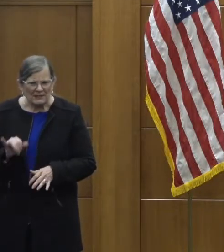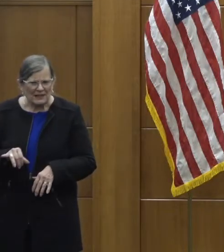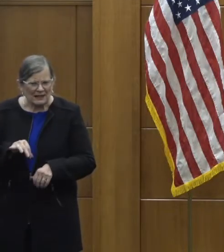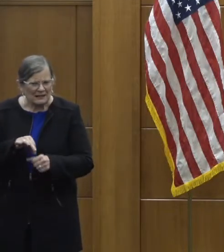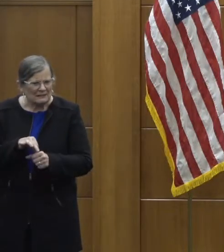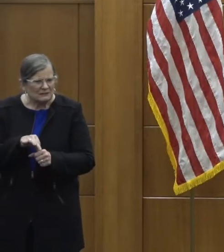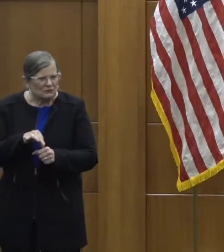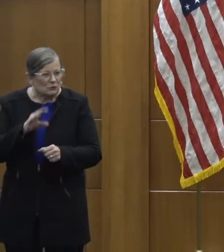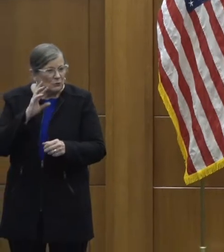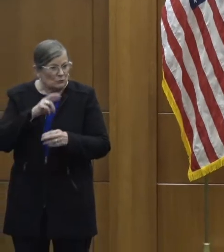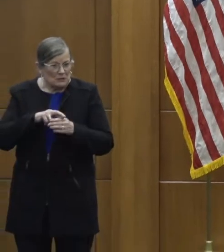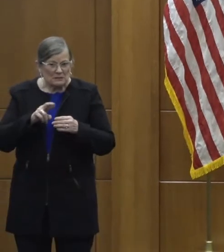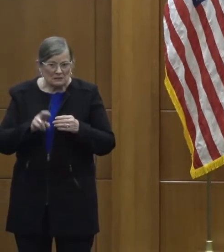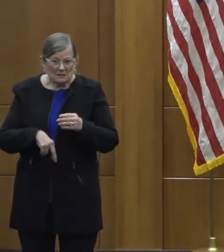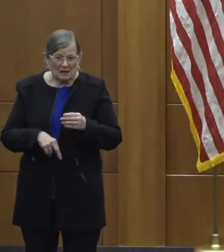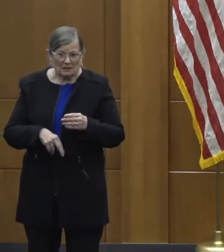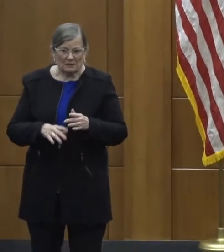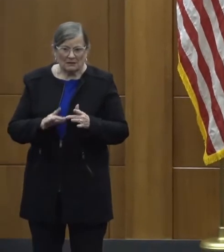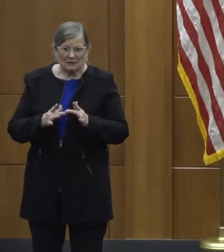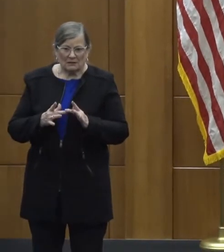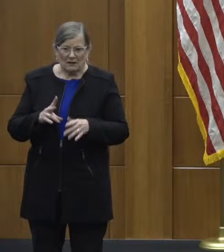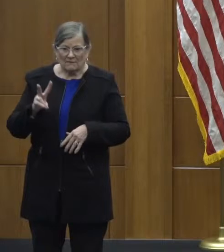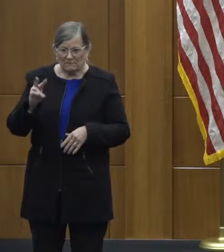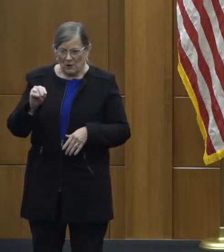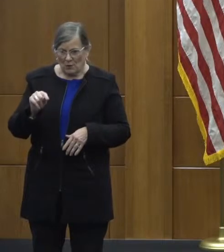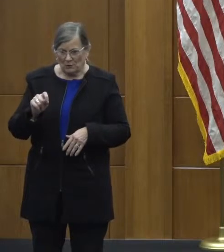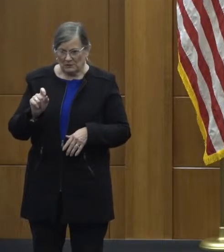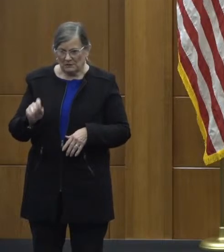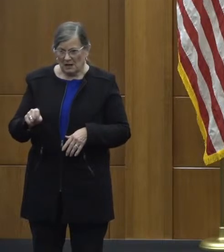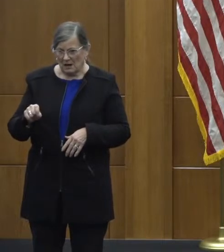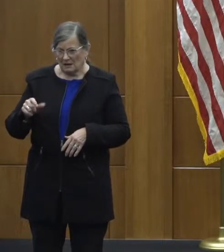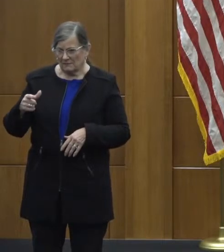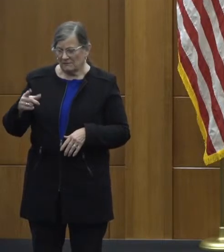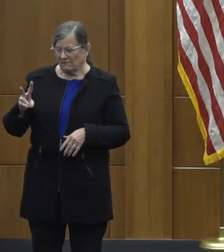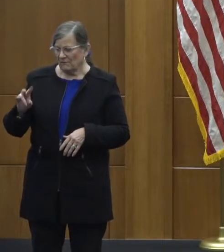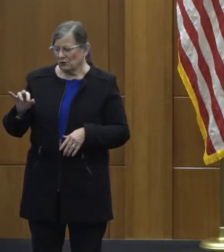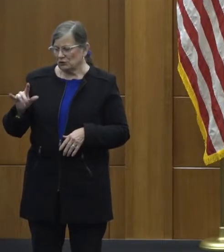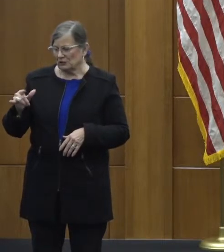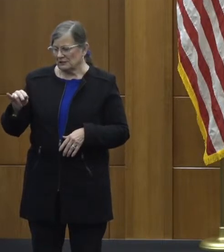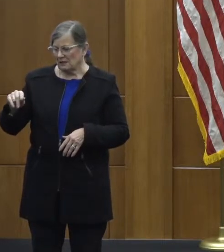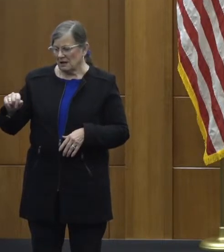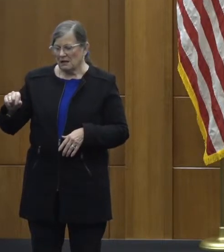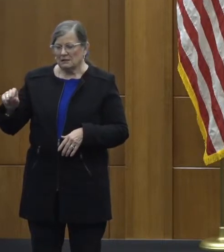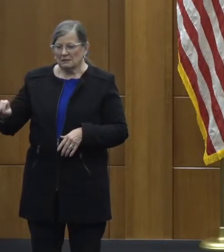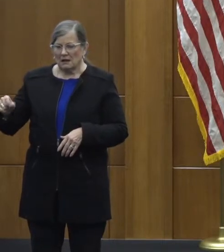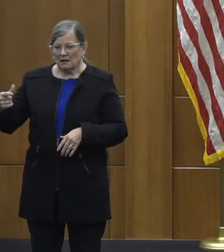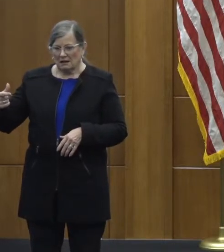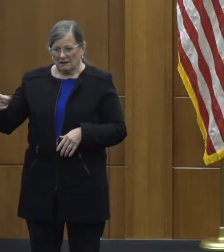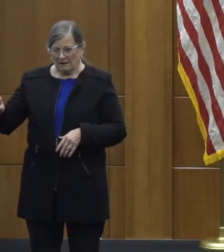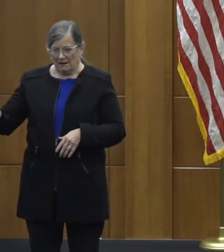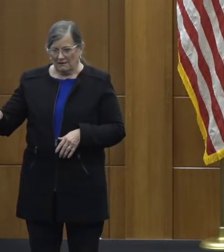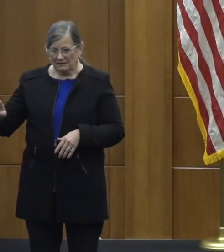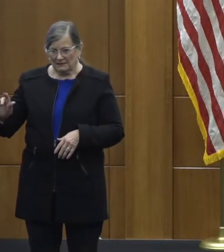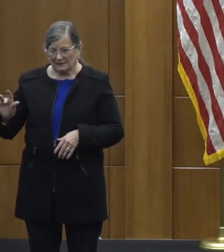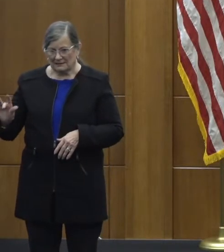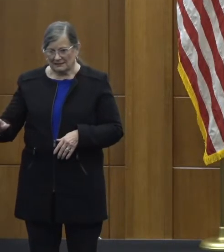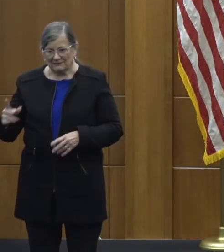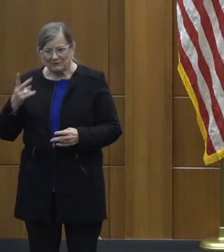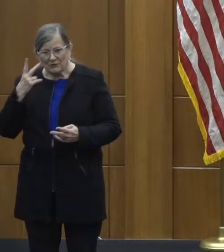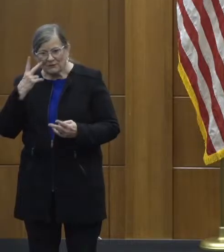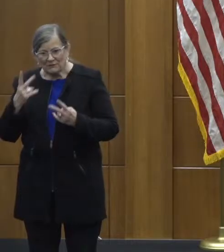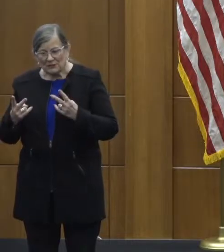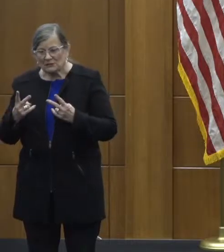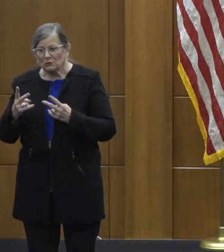vote.virginia.gov on the front page of our website, and you can click View Results. As soon as you click on that, you're going to see a map